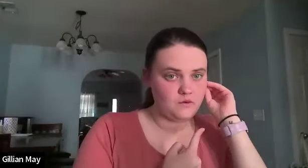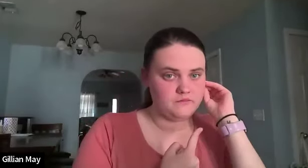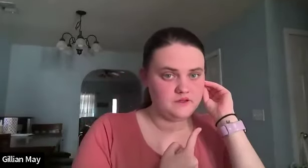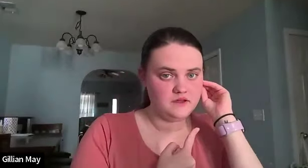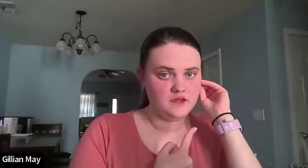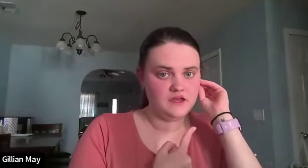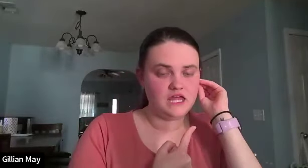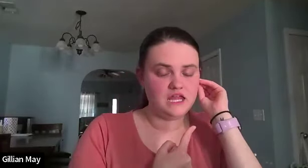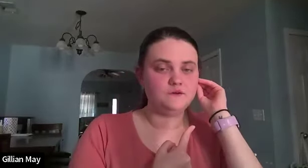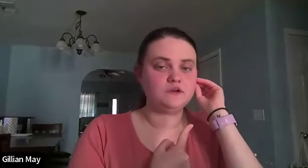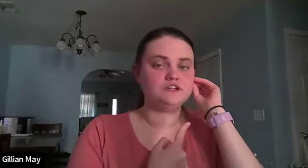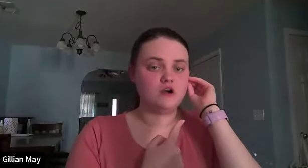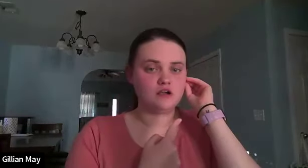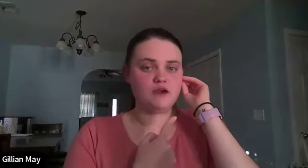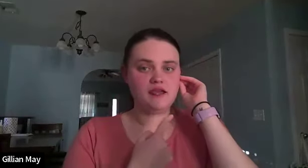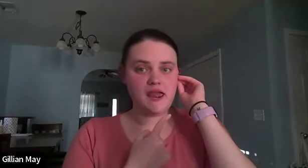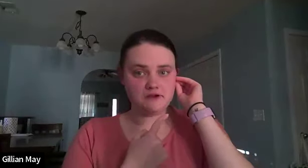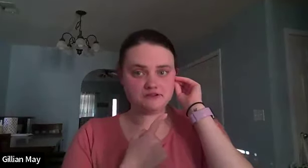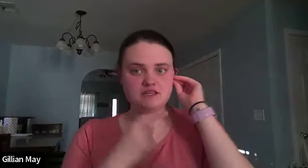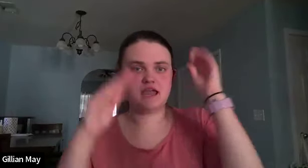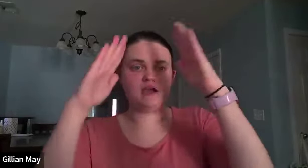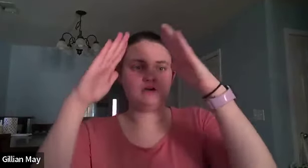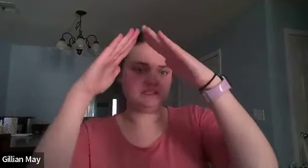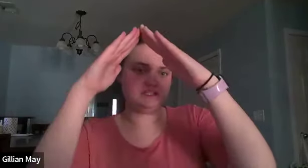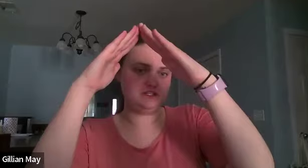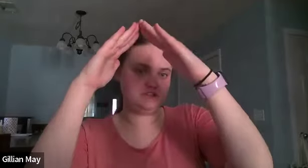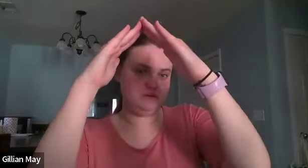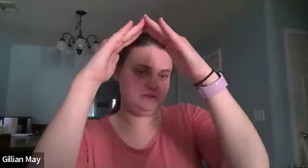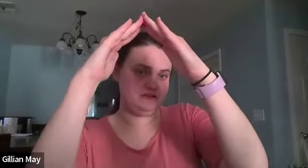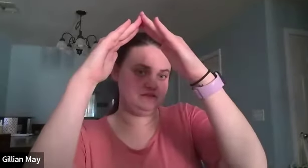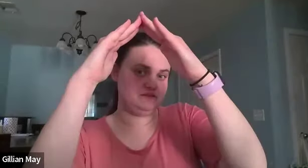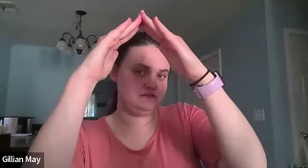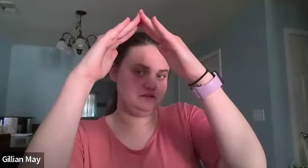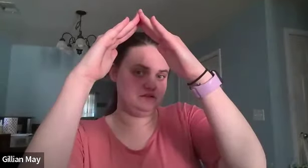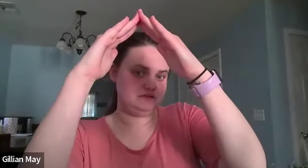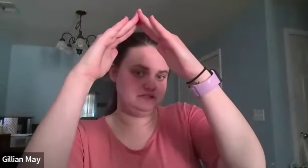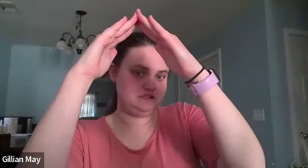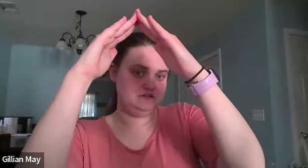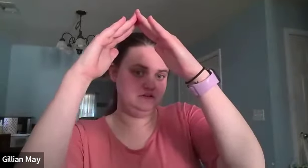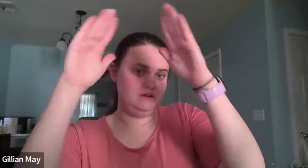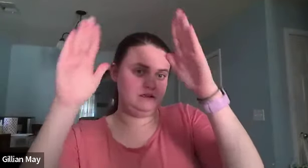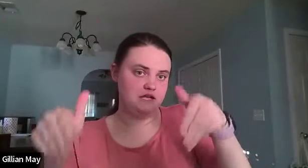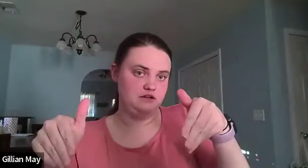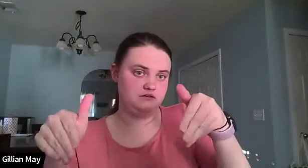home. And if you were going to talk about a house is you start with like the little tier, and you go down.